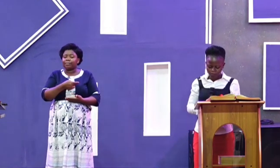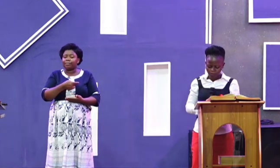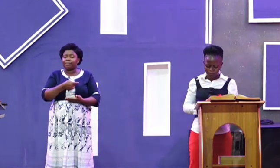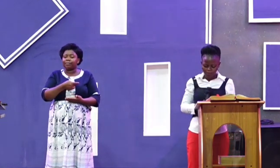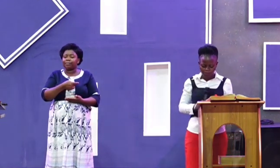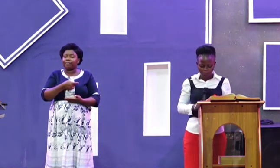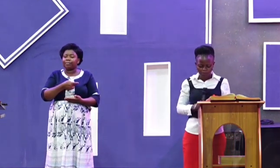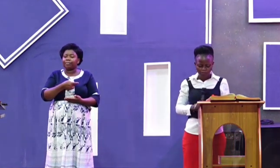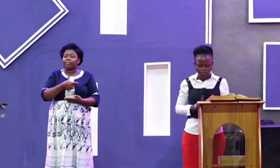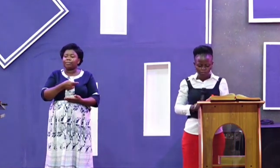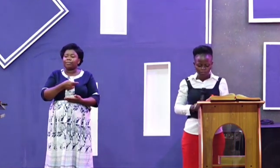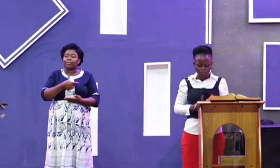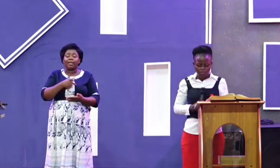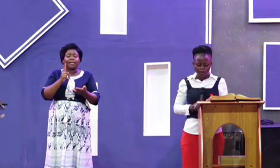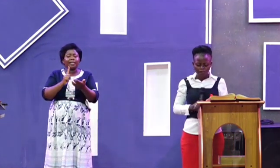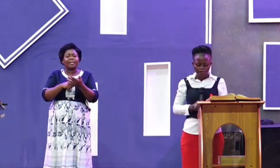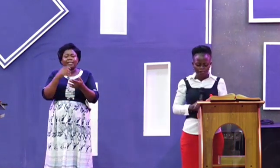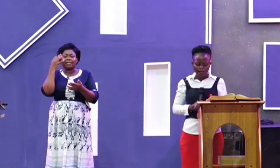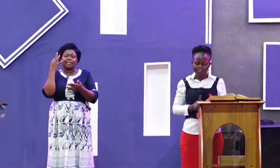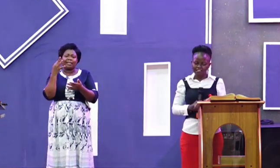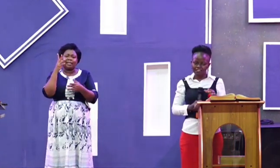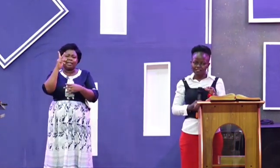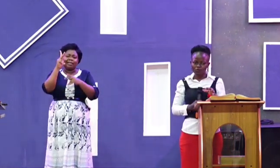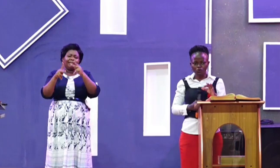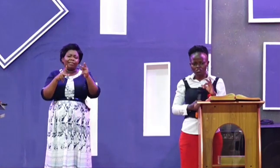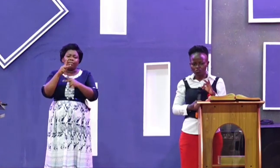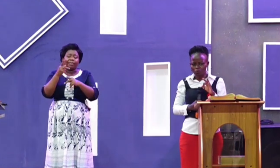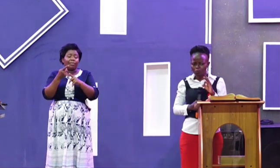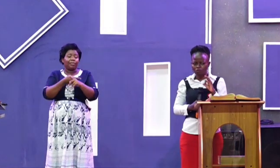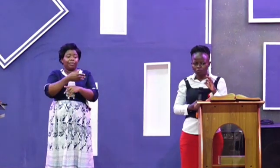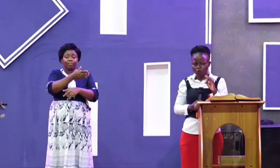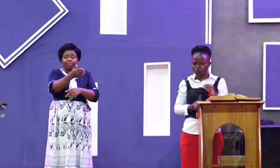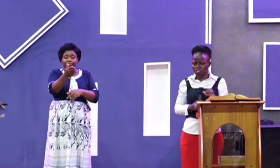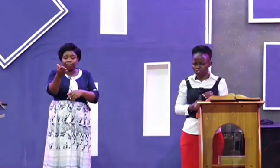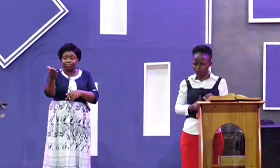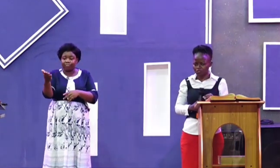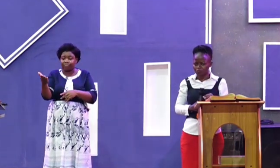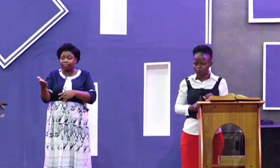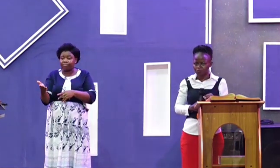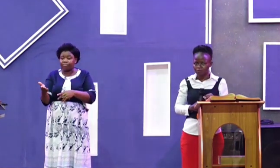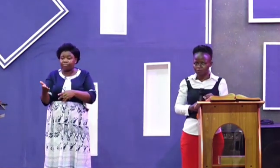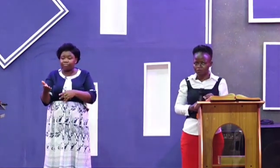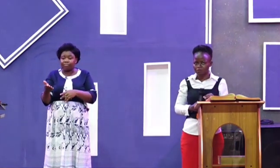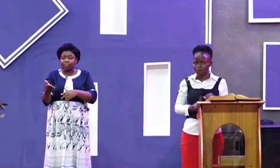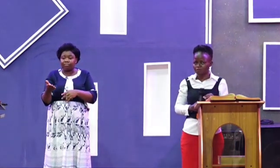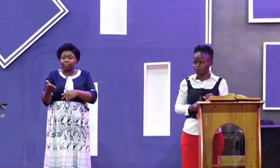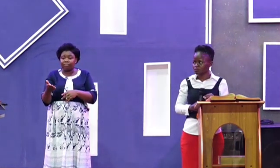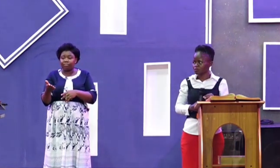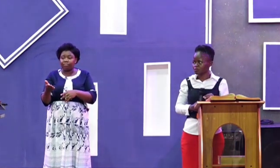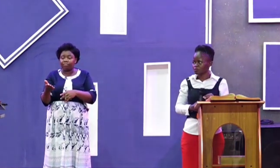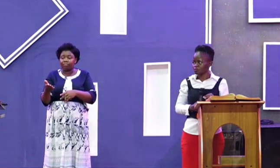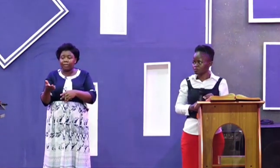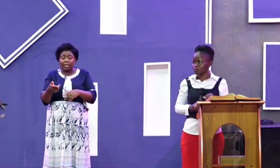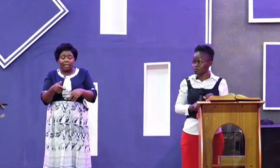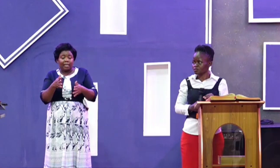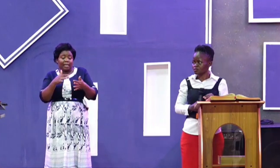grace, n'atujirayo k'abantu basatu mu kibiina, and gets only three people from the congregation, emitima gye ebirowoozo bye